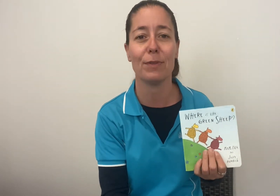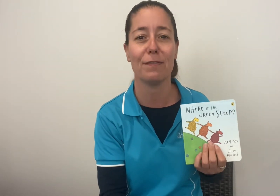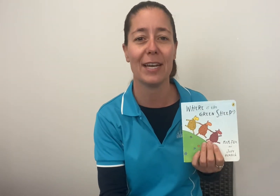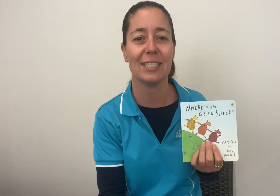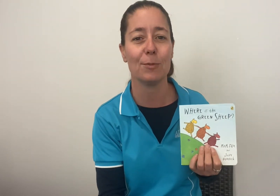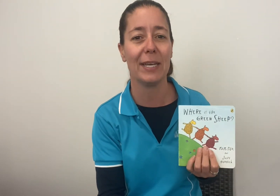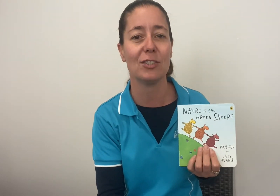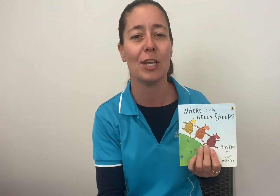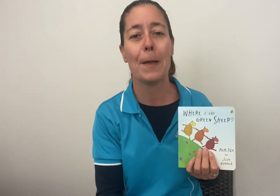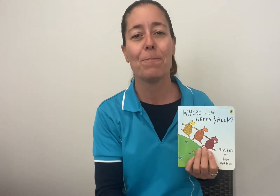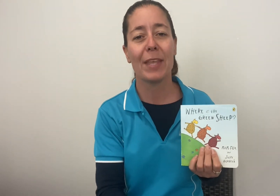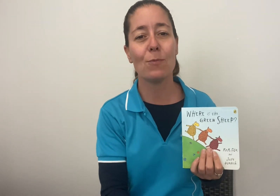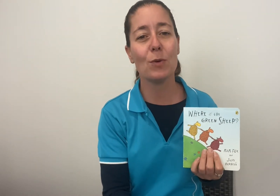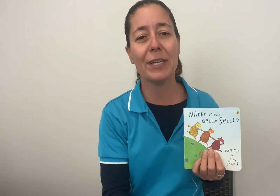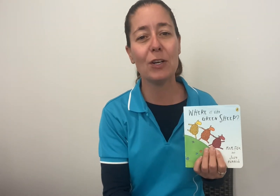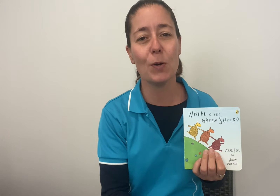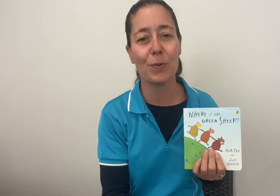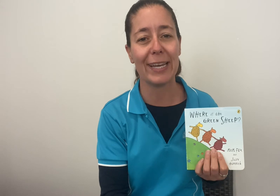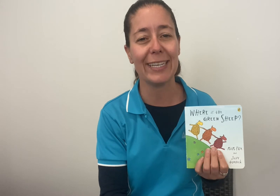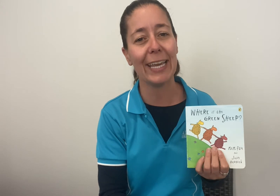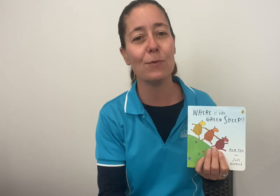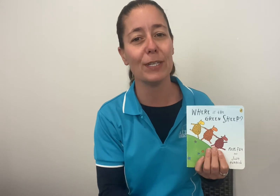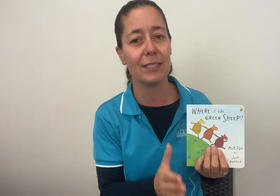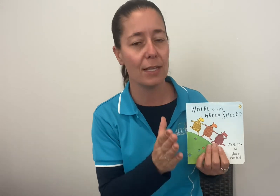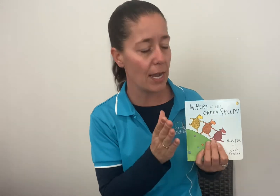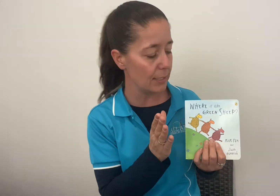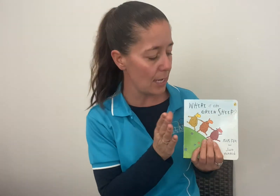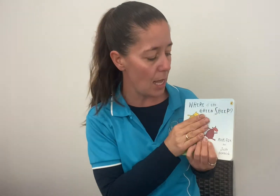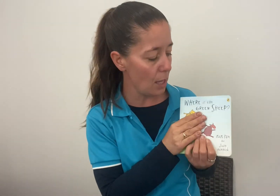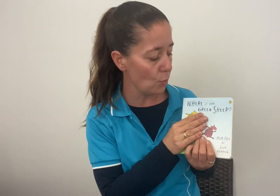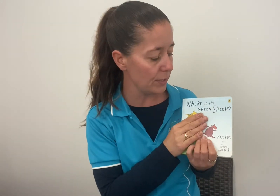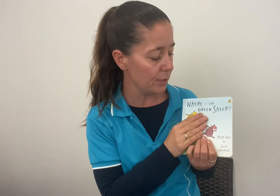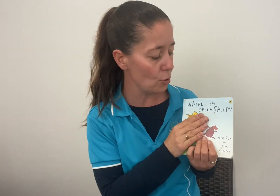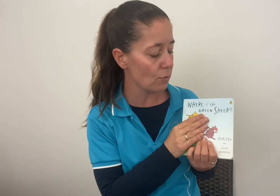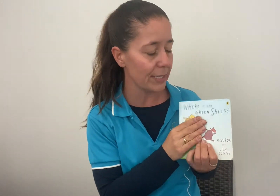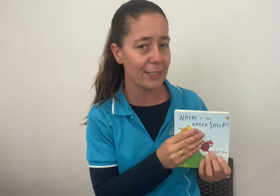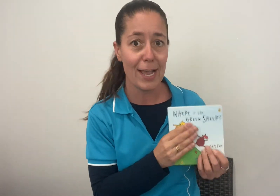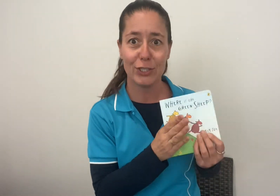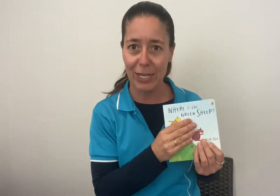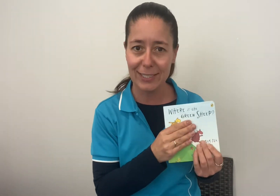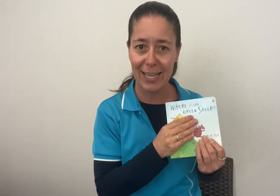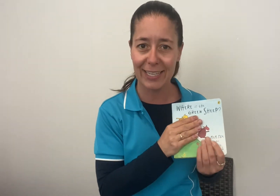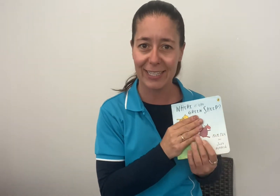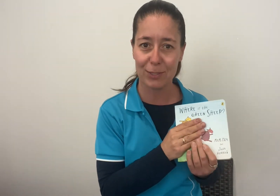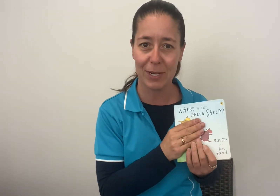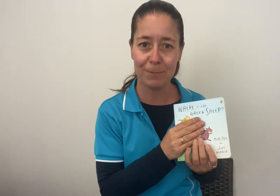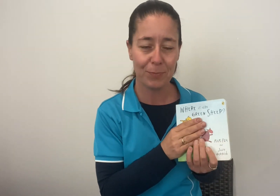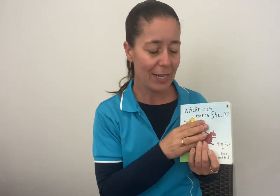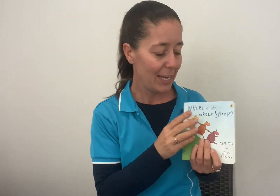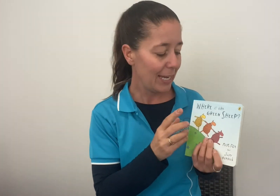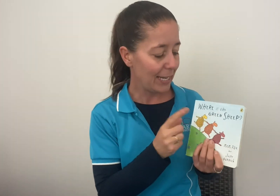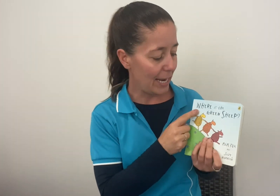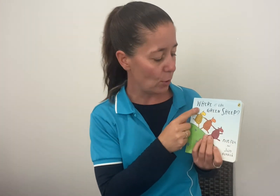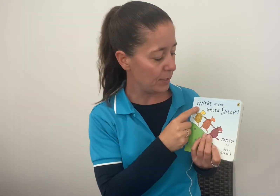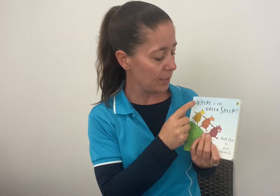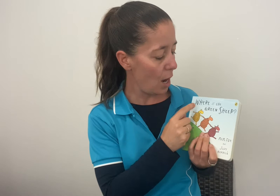simplified speech. And when we incorporate keyword signs along with stories, just like this one, it helps us to highlight